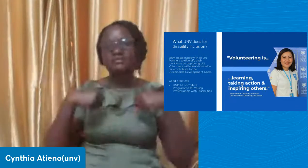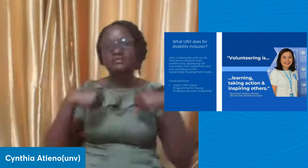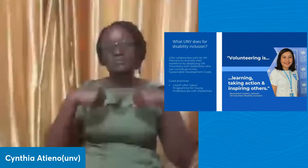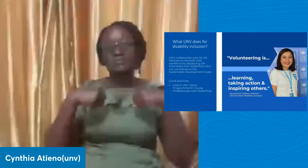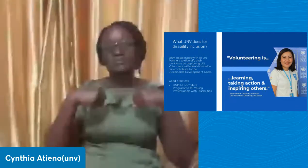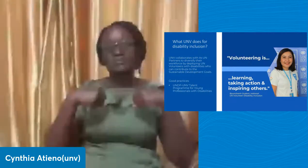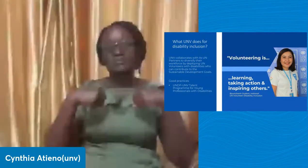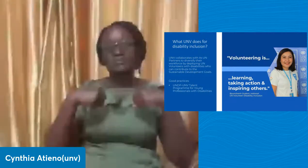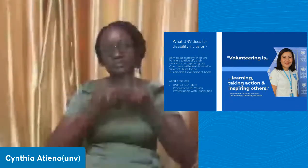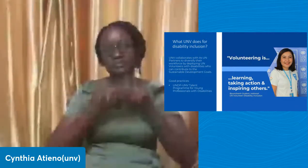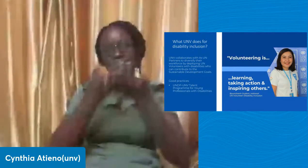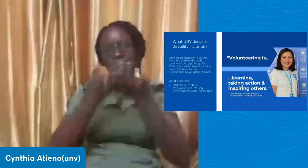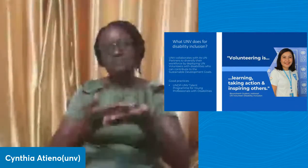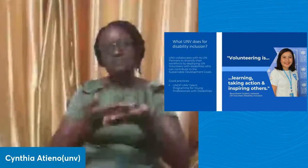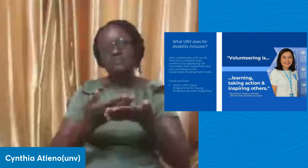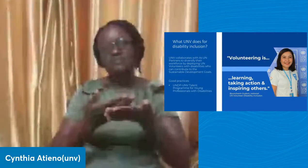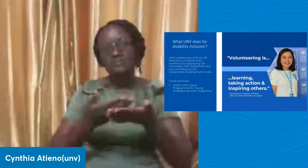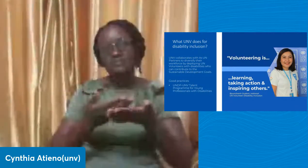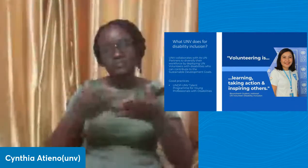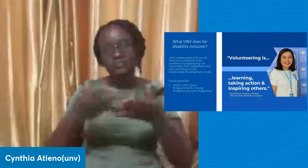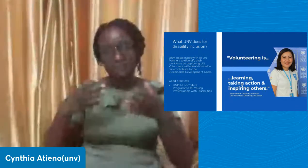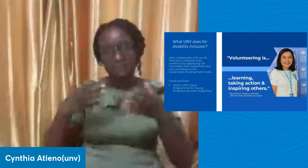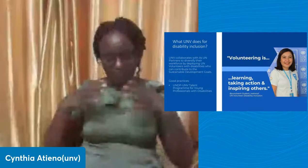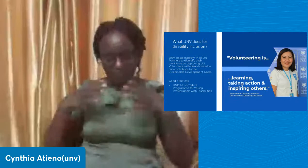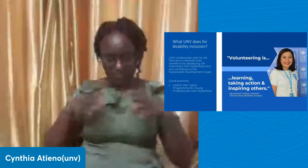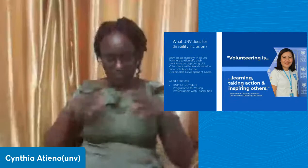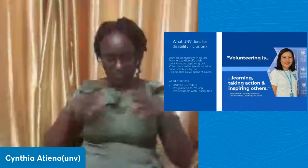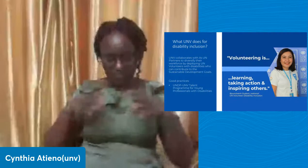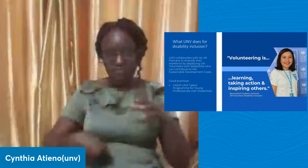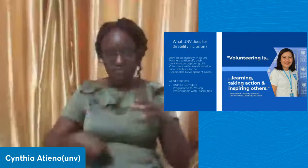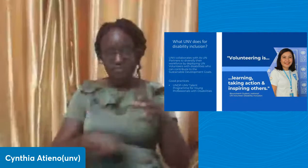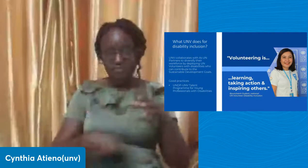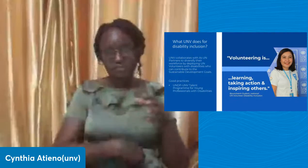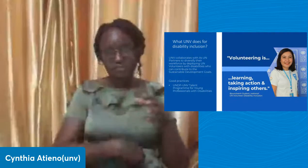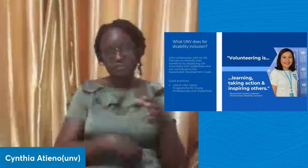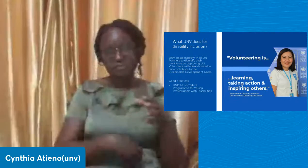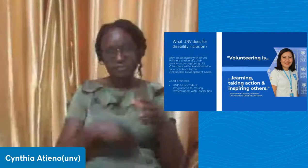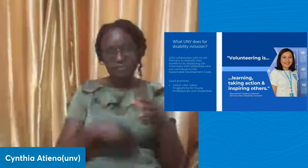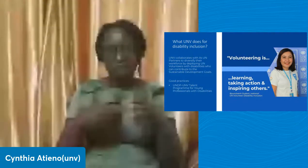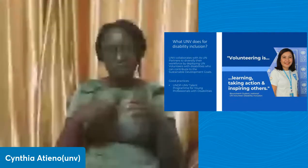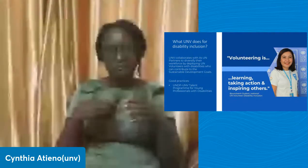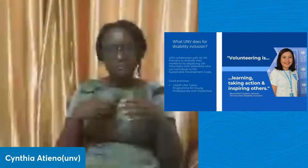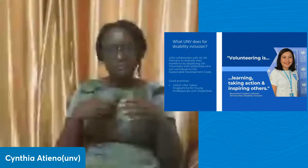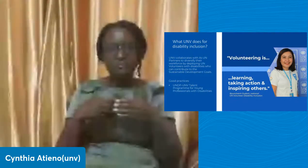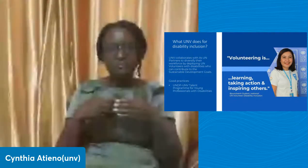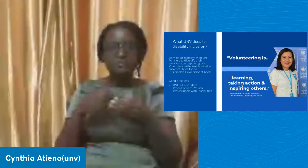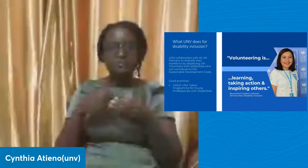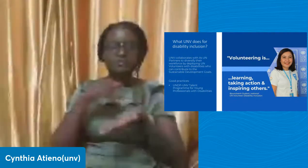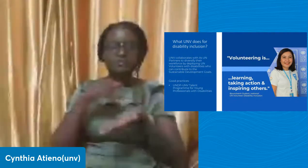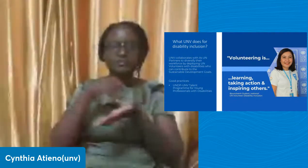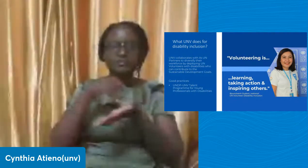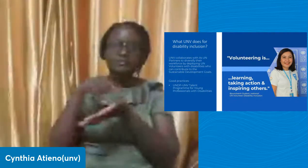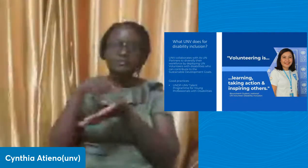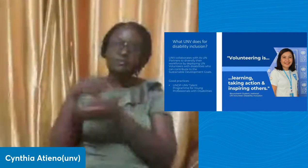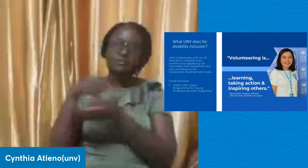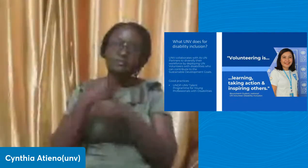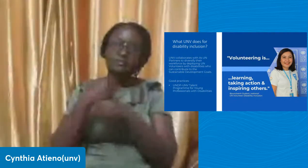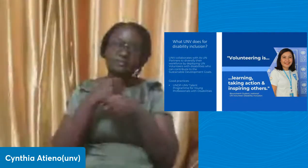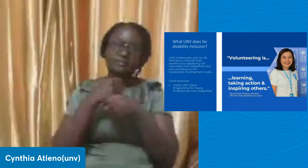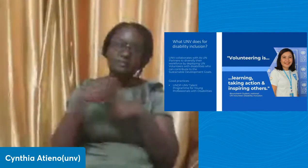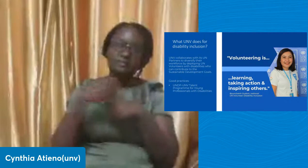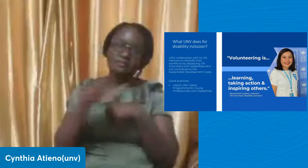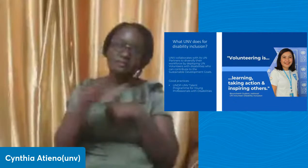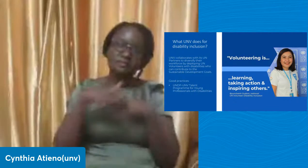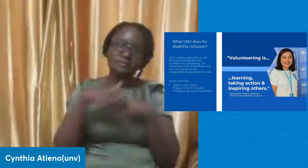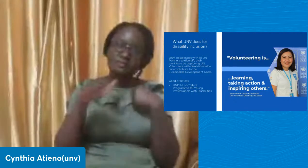promotes the inclusion of persons with disabilities into our workplaces. The talent program also aims